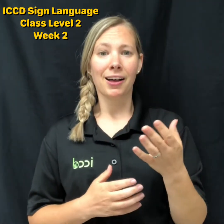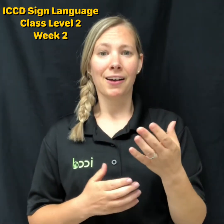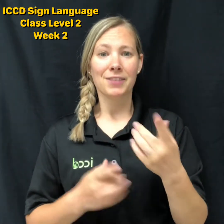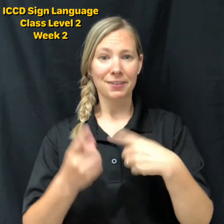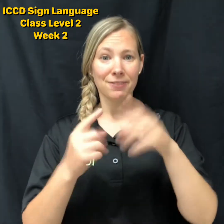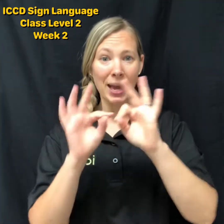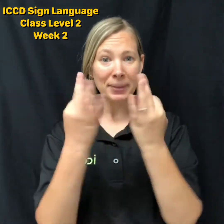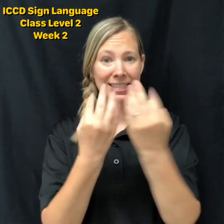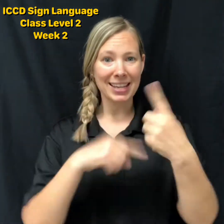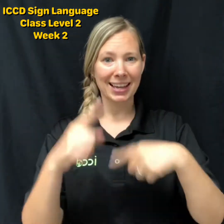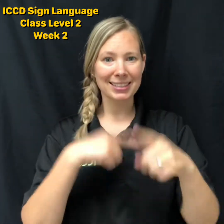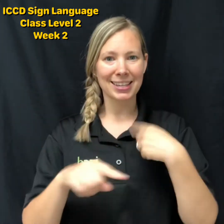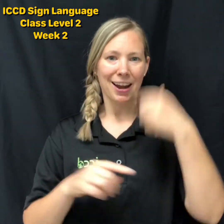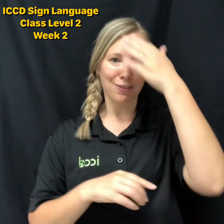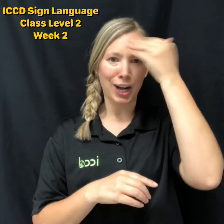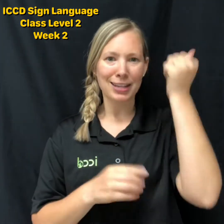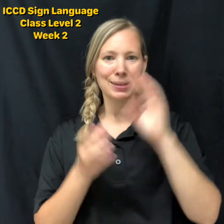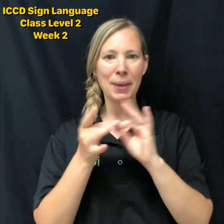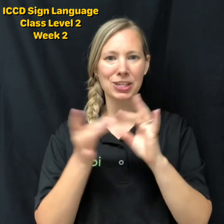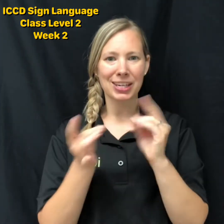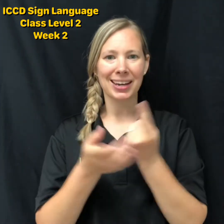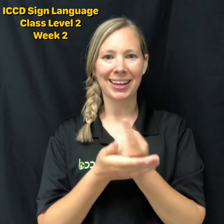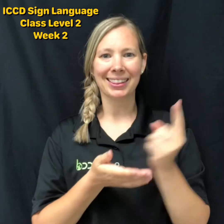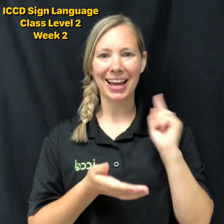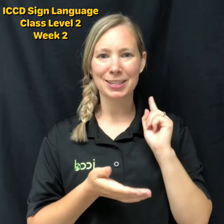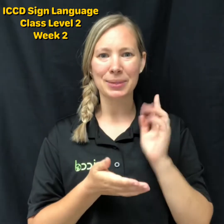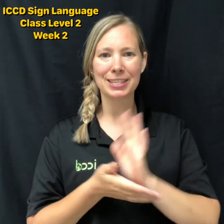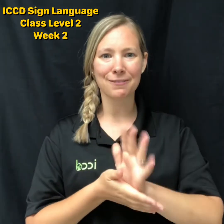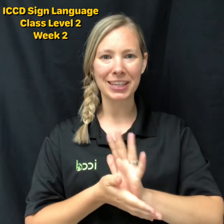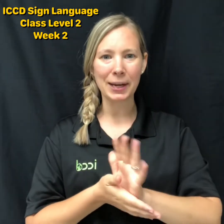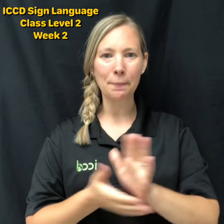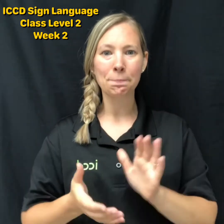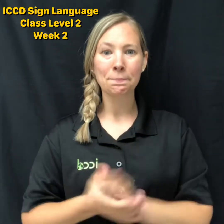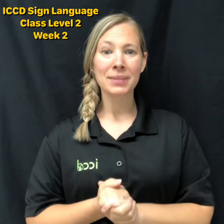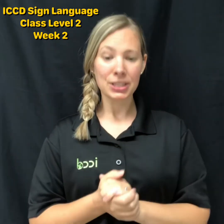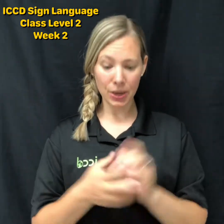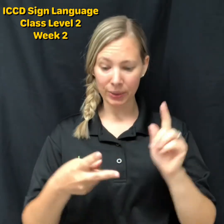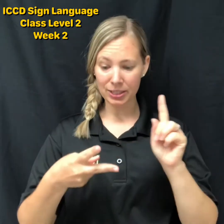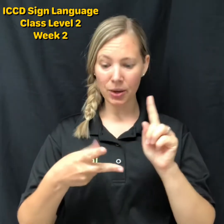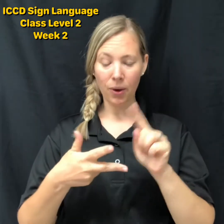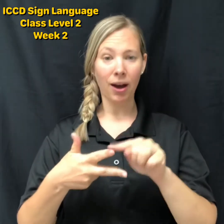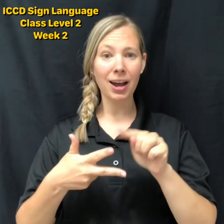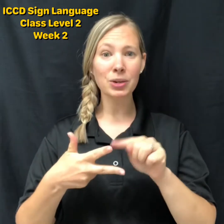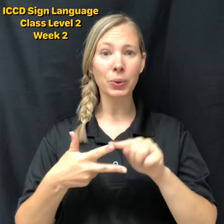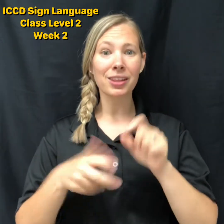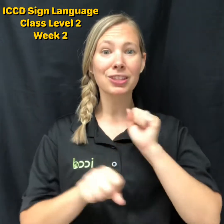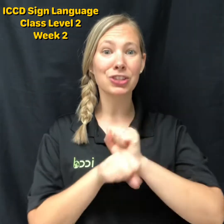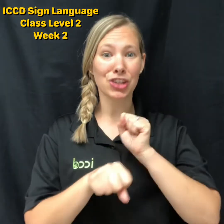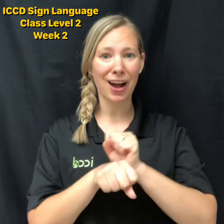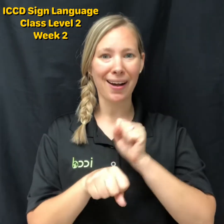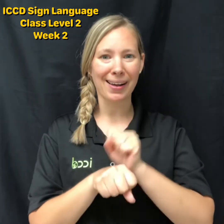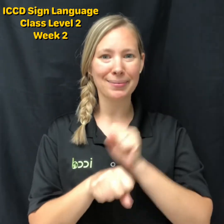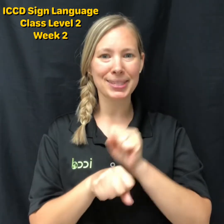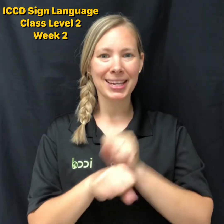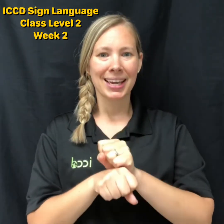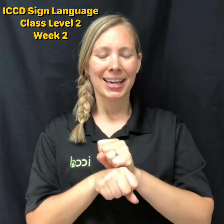the family signs that I forgot to mention in last week's video. So let's go on with jobs.